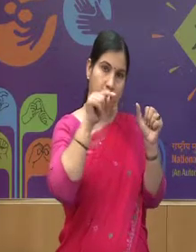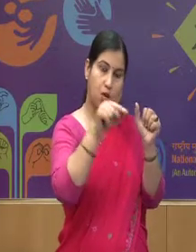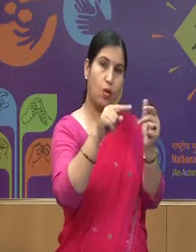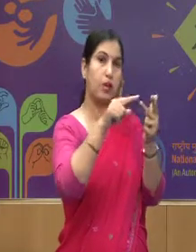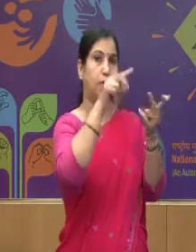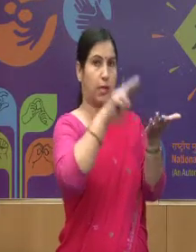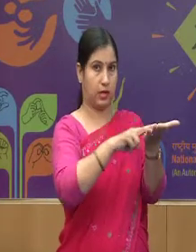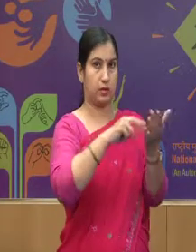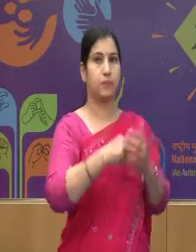www.nios.ac.in.